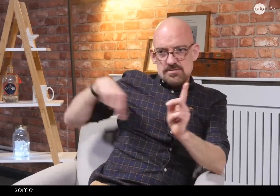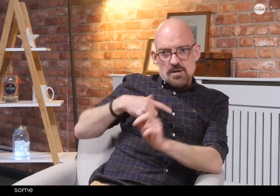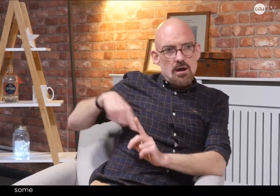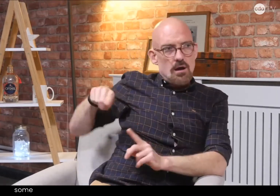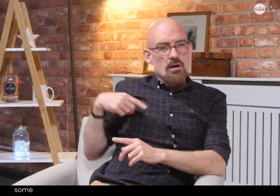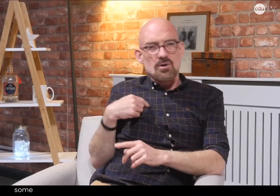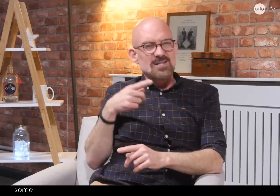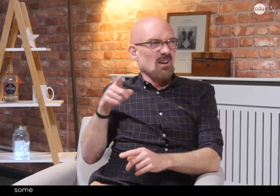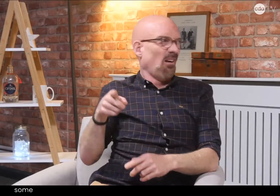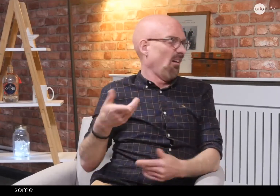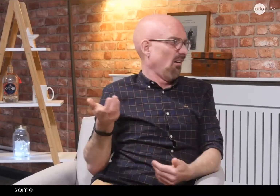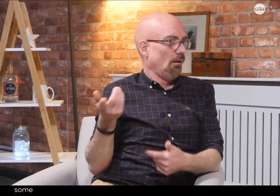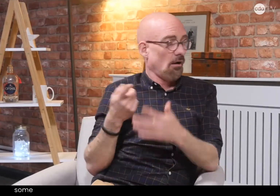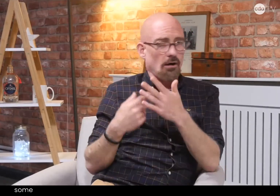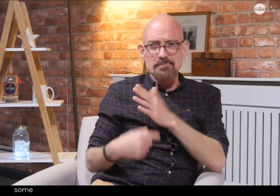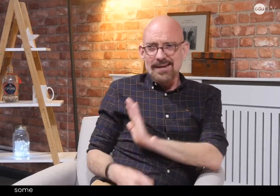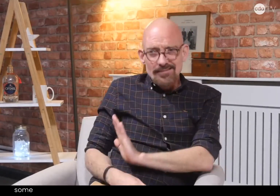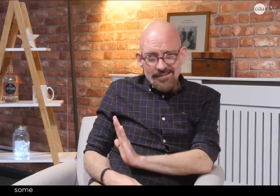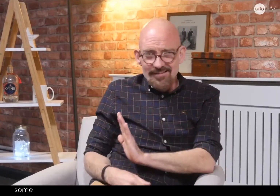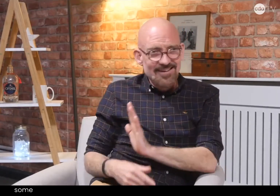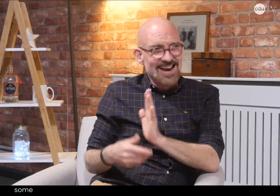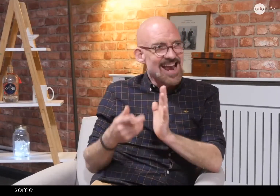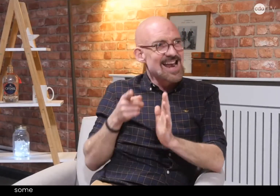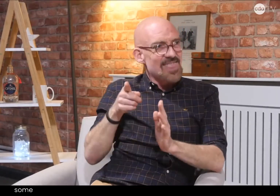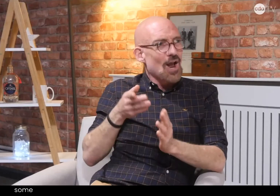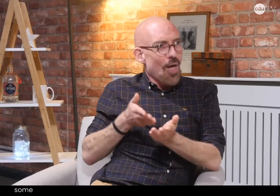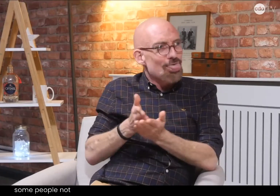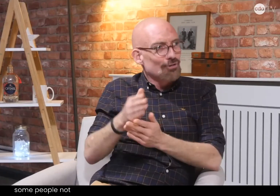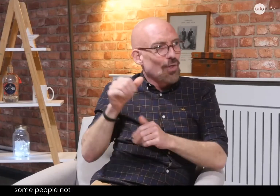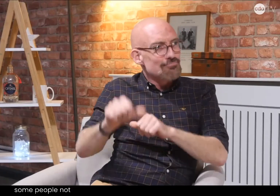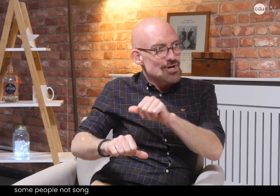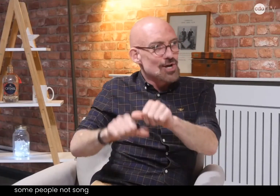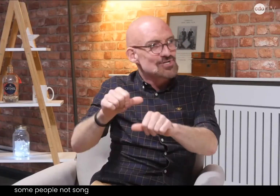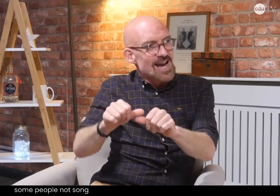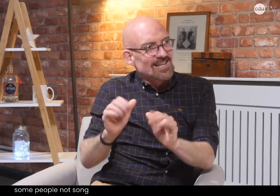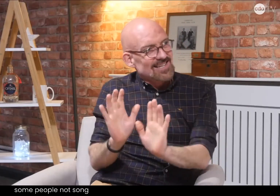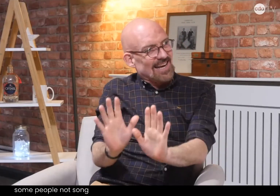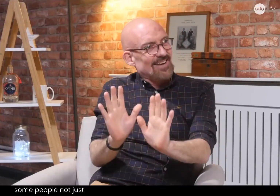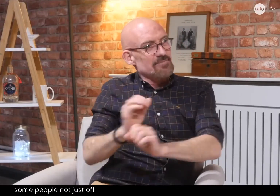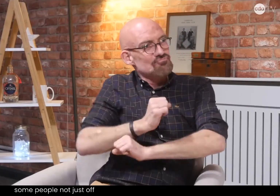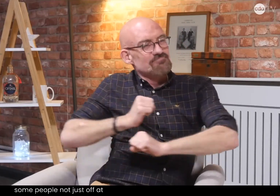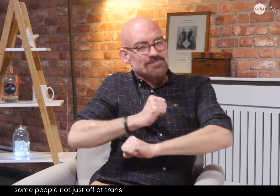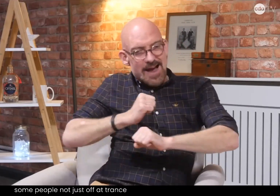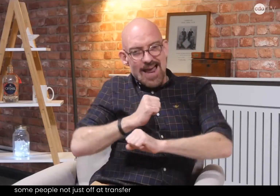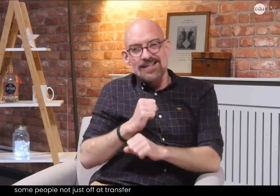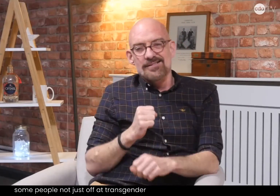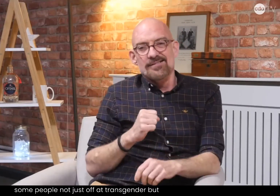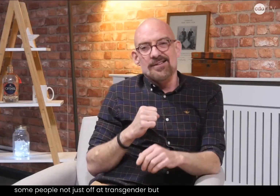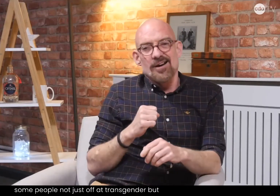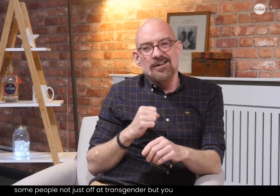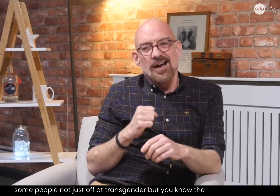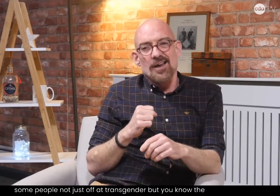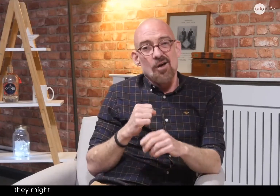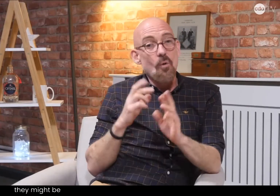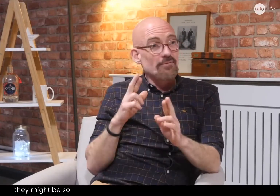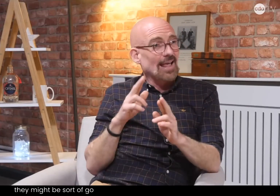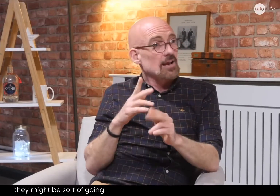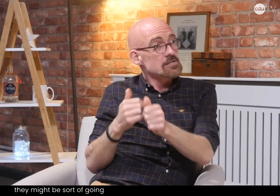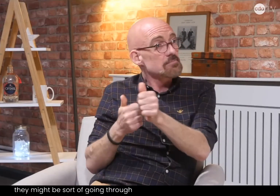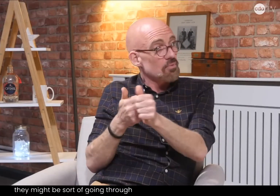And obviously, you know, there's lots of different people, not sort of just talk about transgender, but, you know, they might be sort of going through this process and, you know, you've just